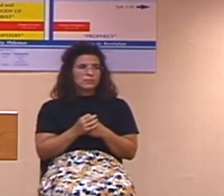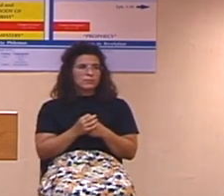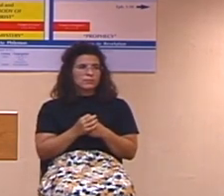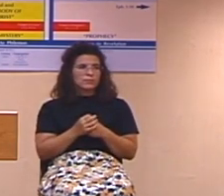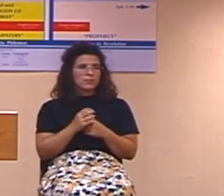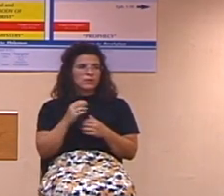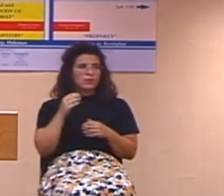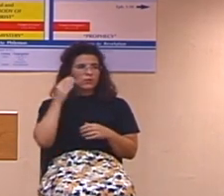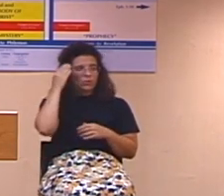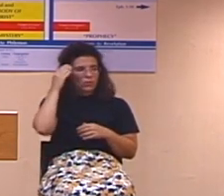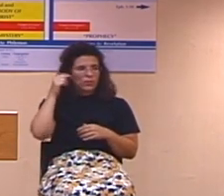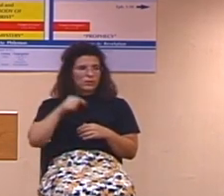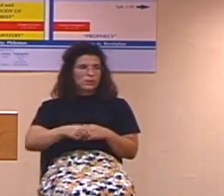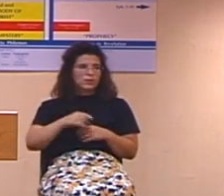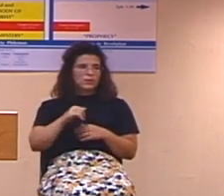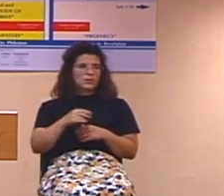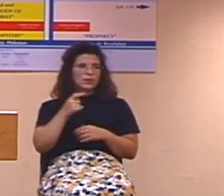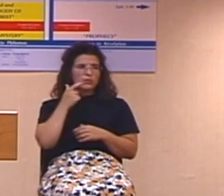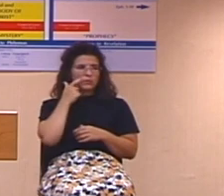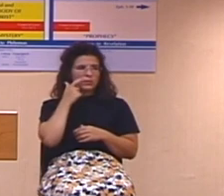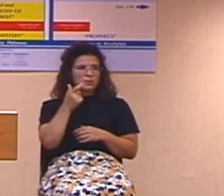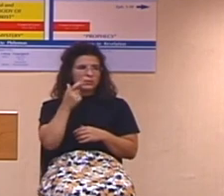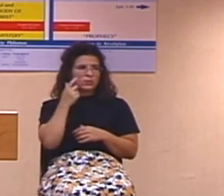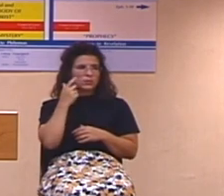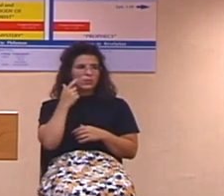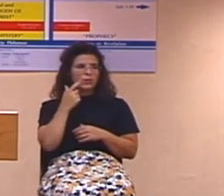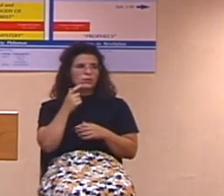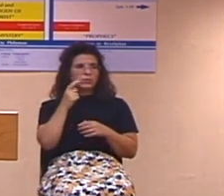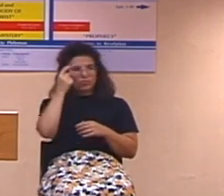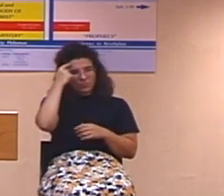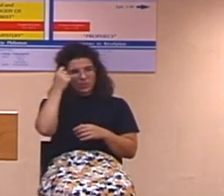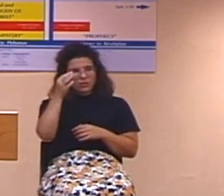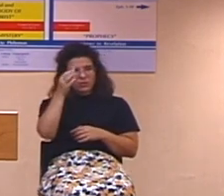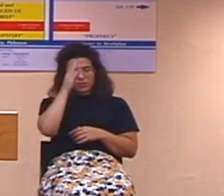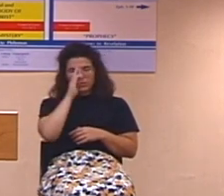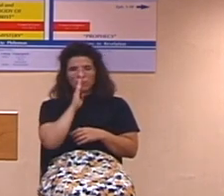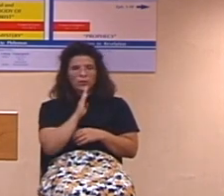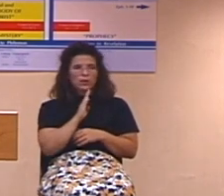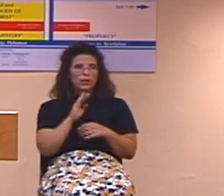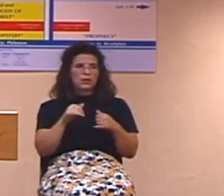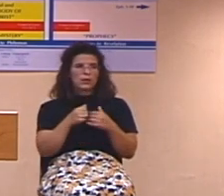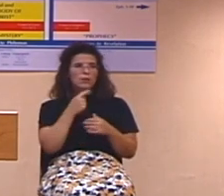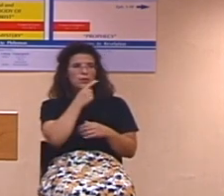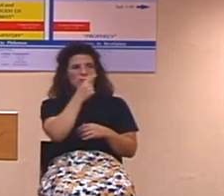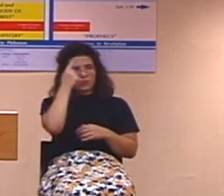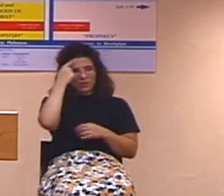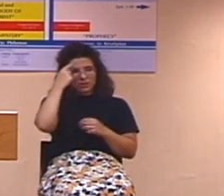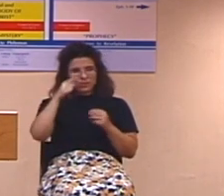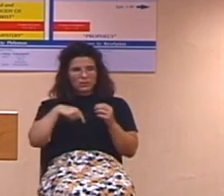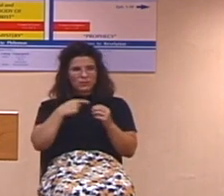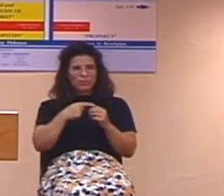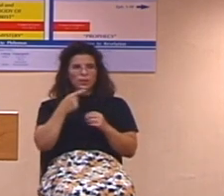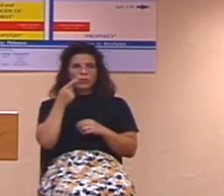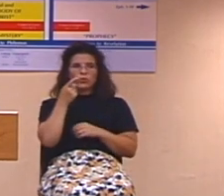Knowing this, now watch the mind of God, how he thinks about